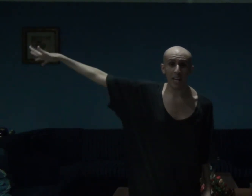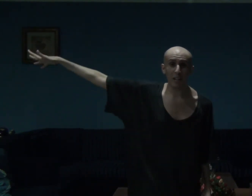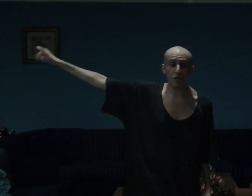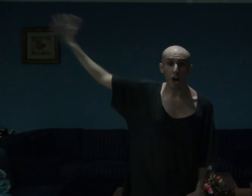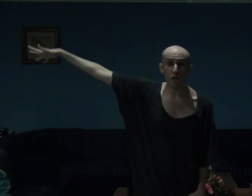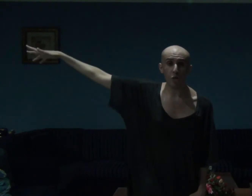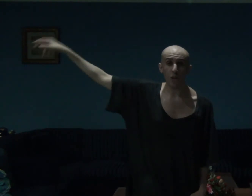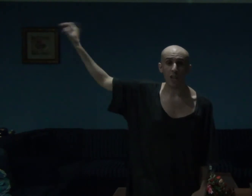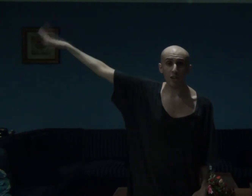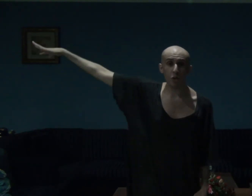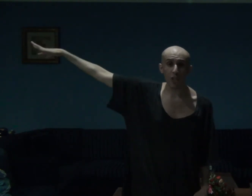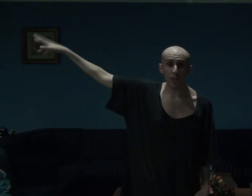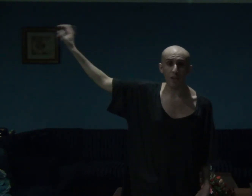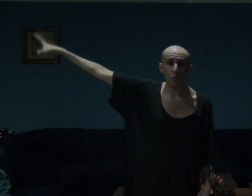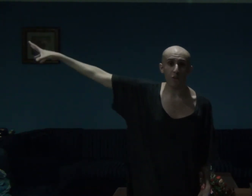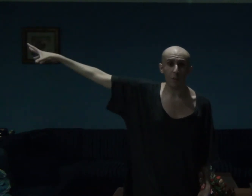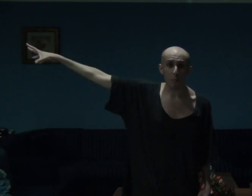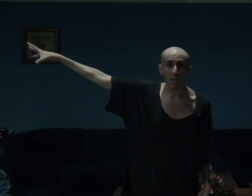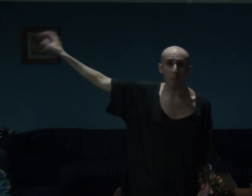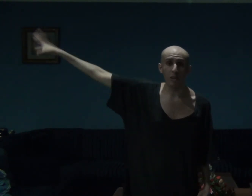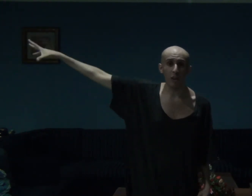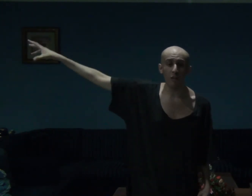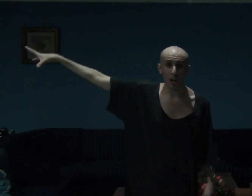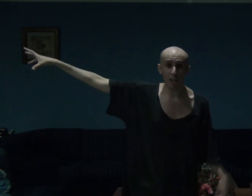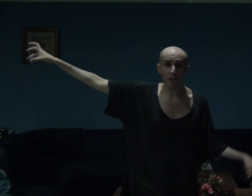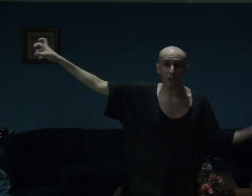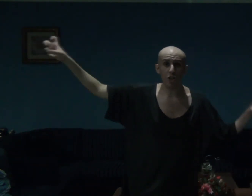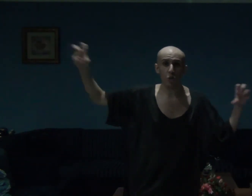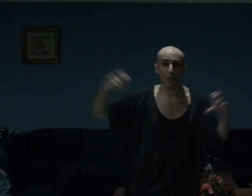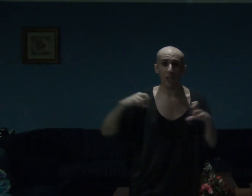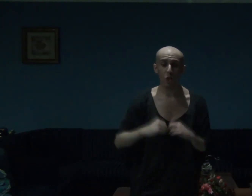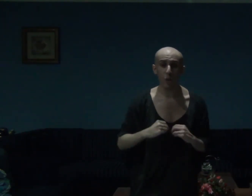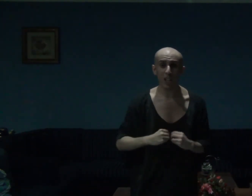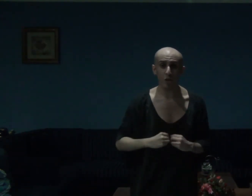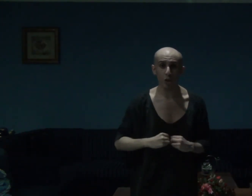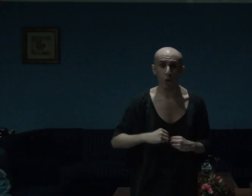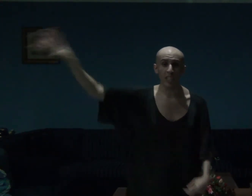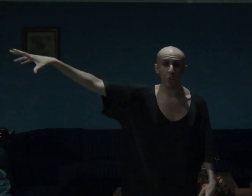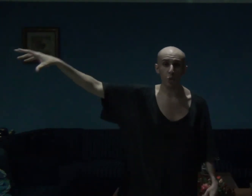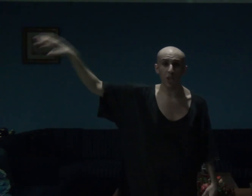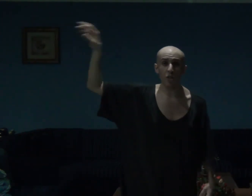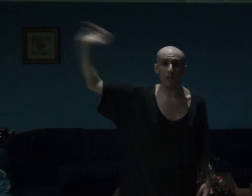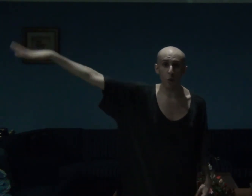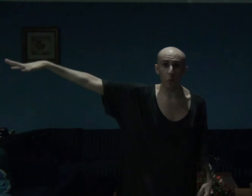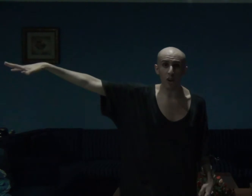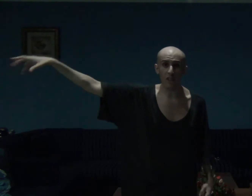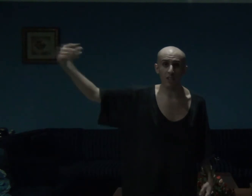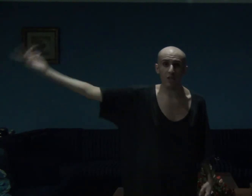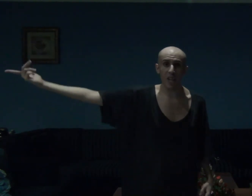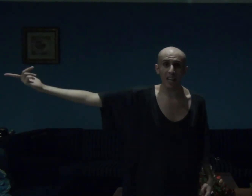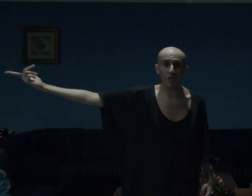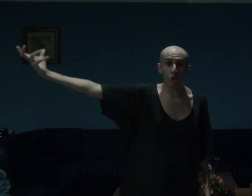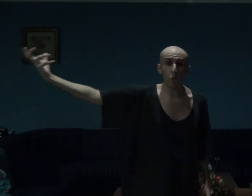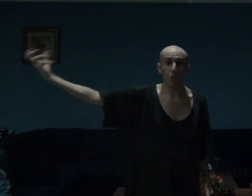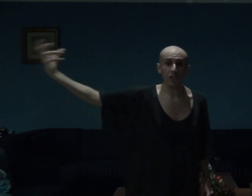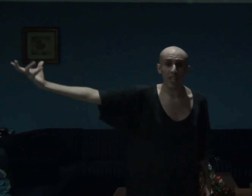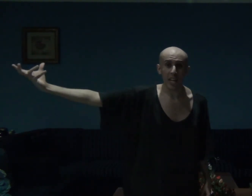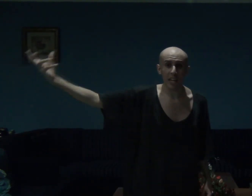and Andrea, together with the people of Alexandria, try to get rid of the walkers and do what they can